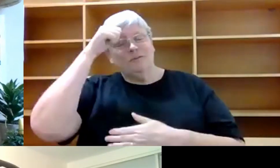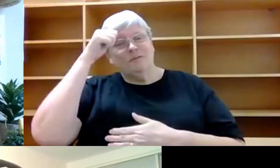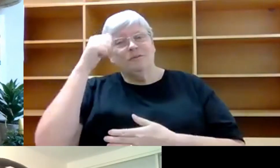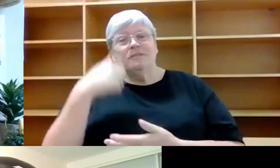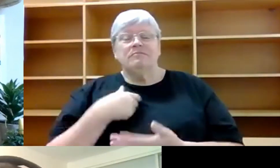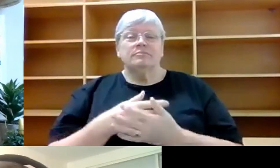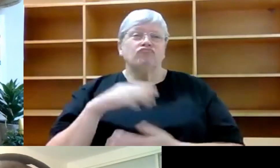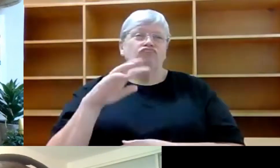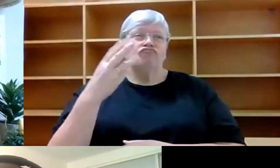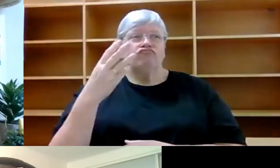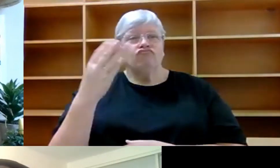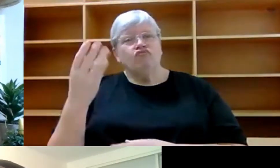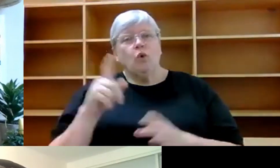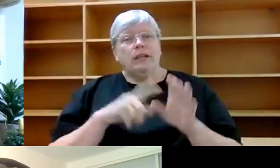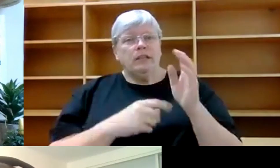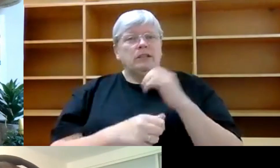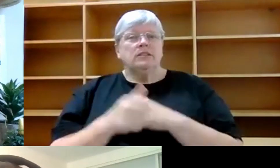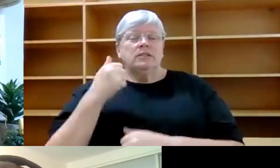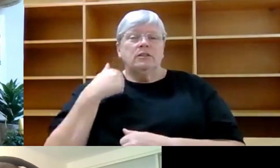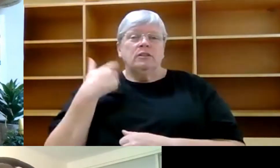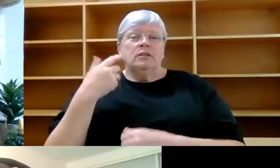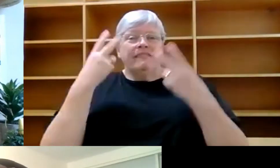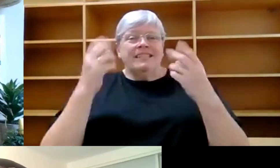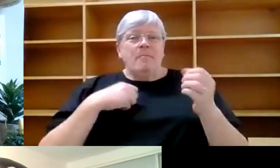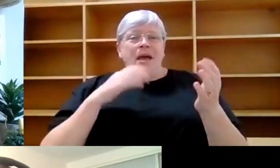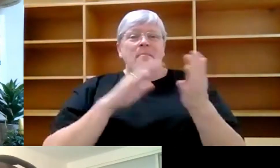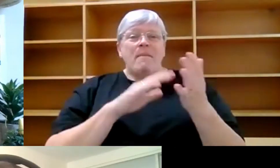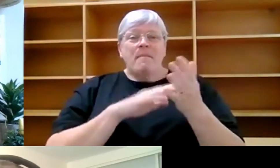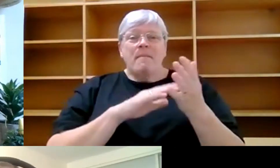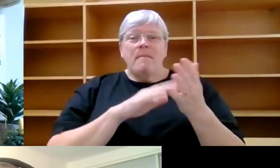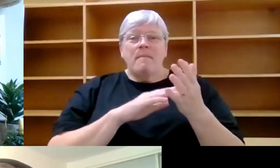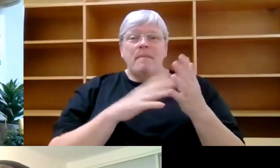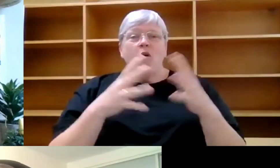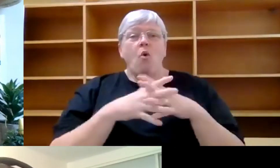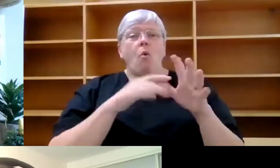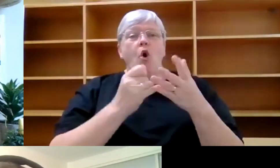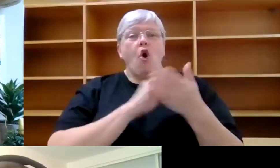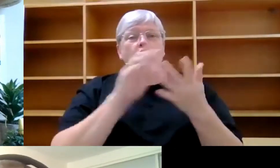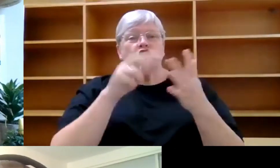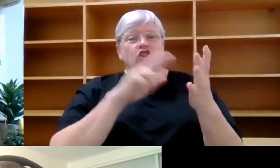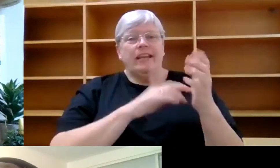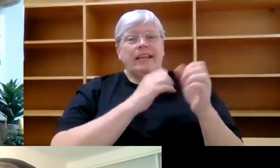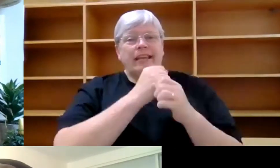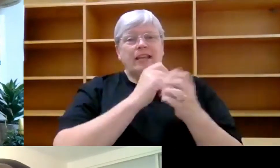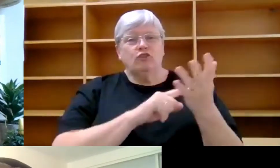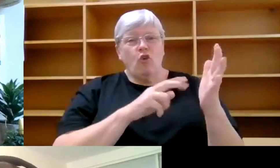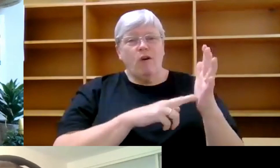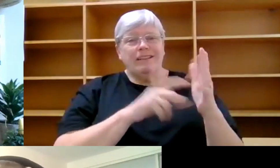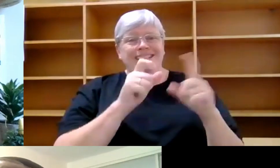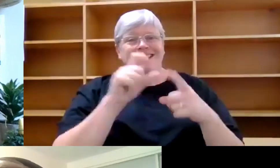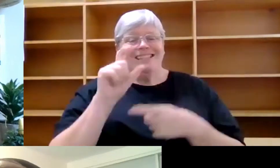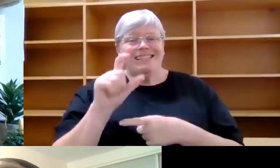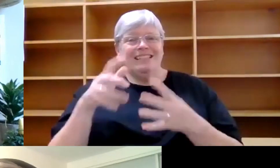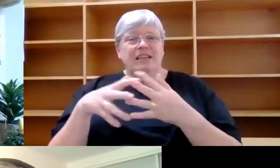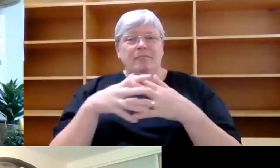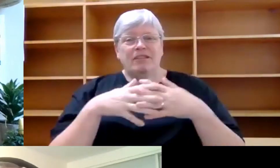3-4 years ago, I was visiting my mother in Washington, D.C., And when I see her, because I didn't grow up with her,